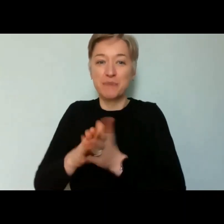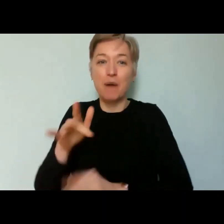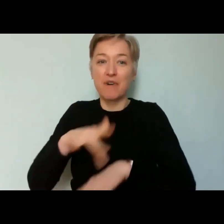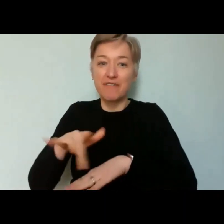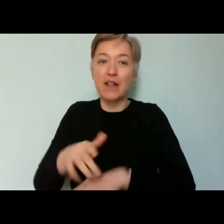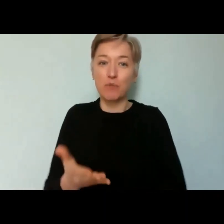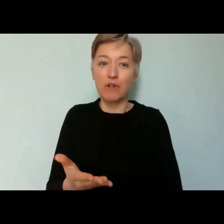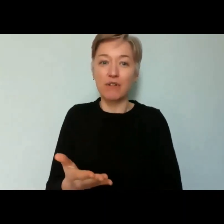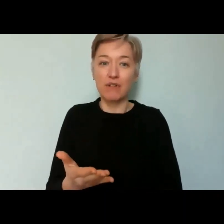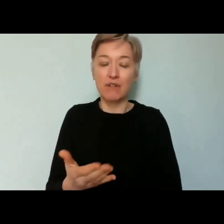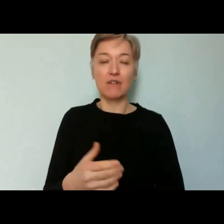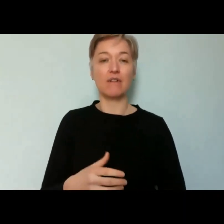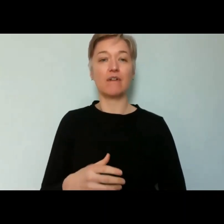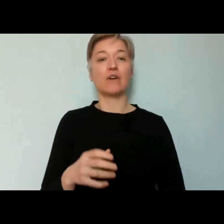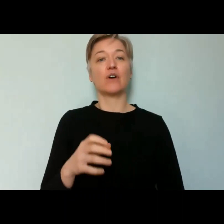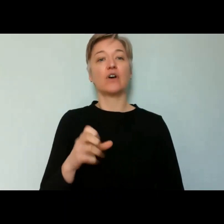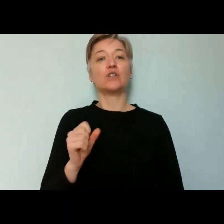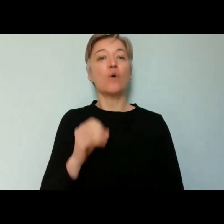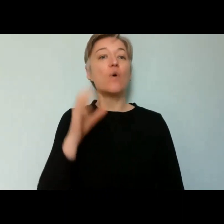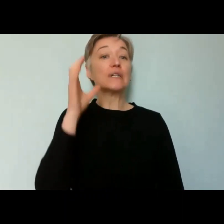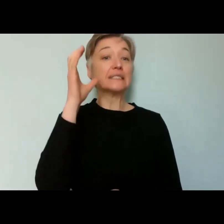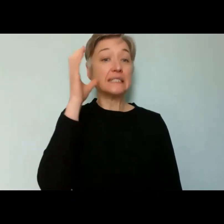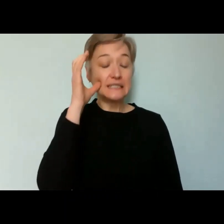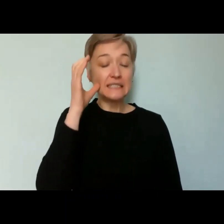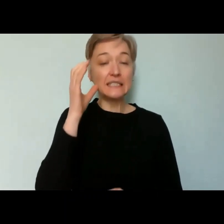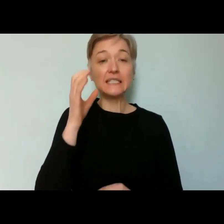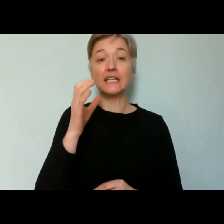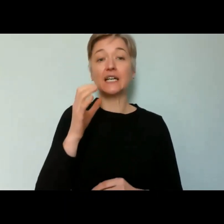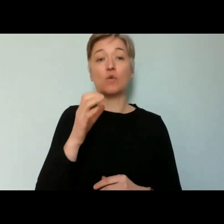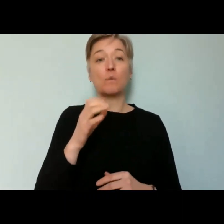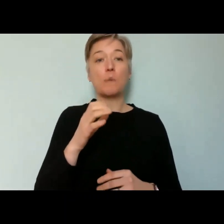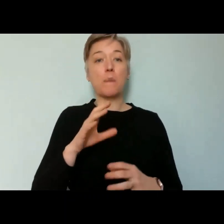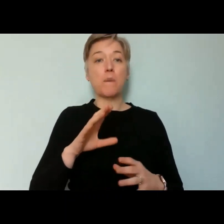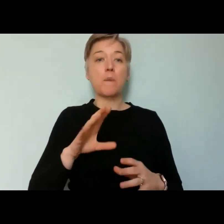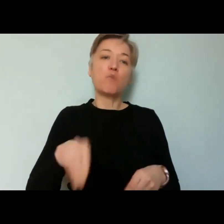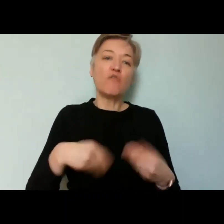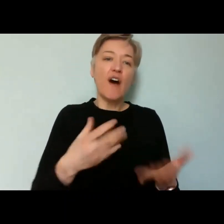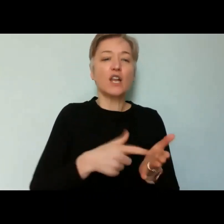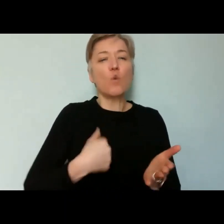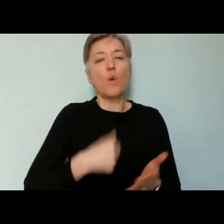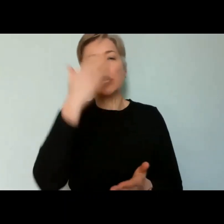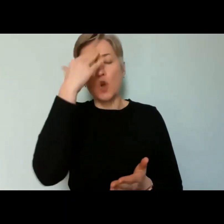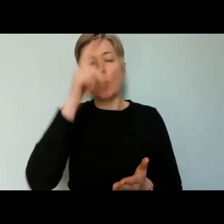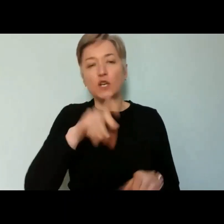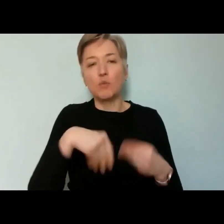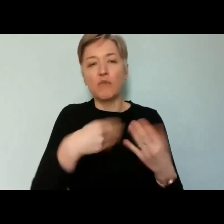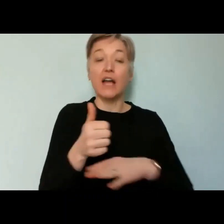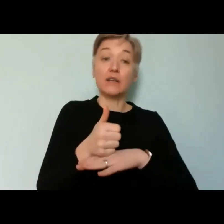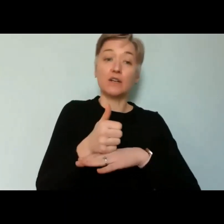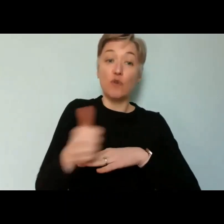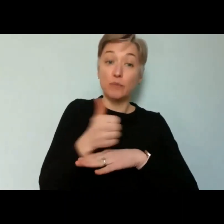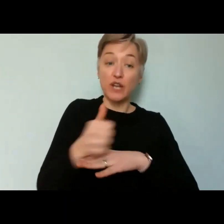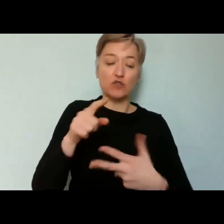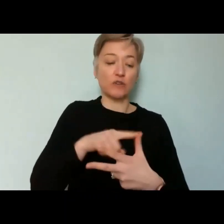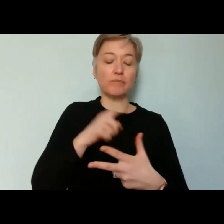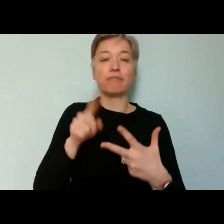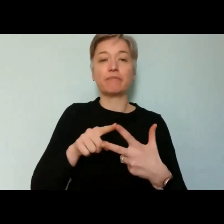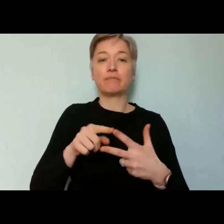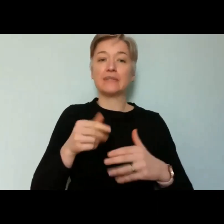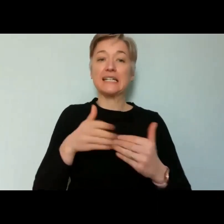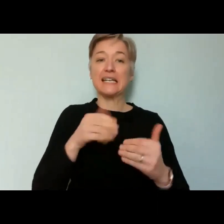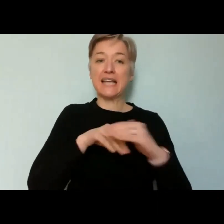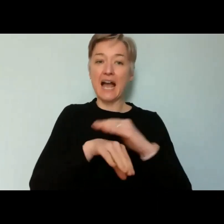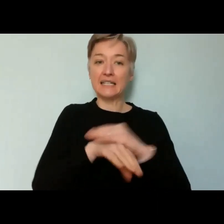and listening to people, providing the things that we know we need to provide, transportation, easy access, bridging the